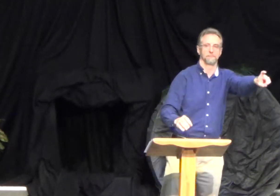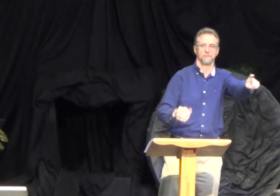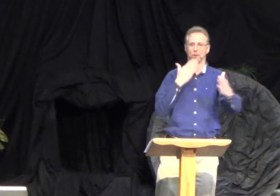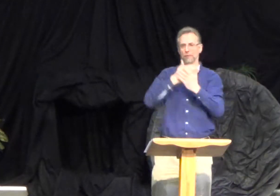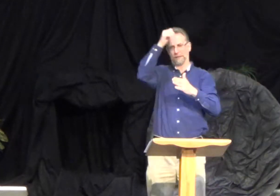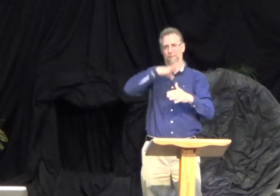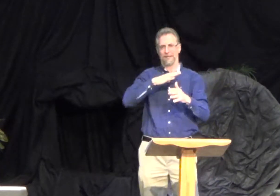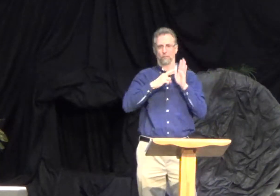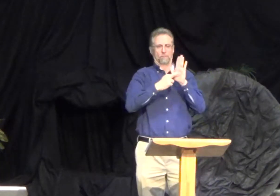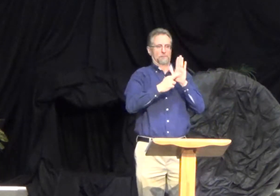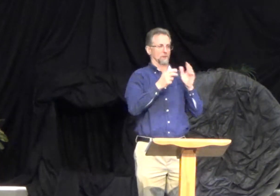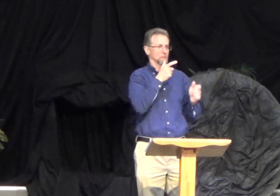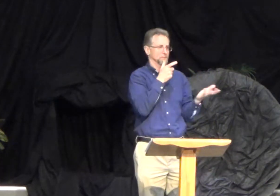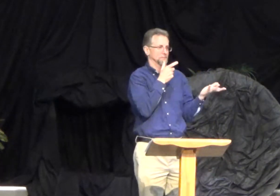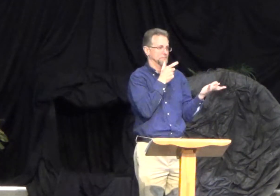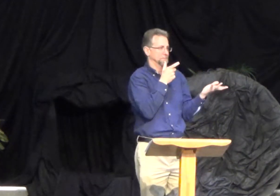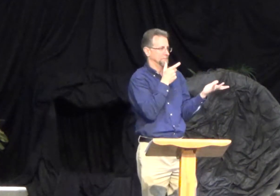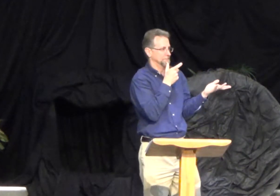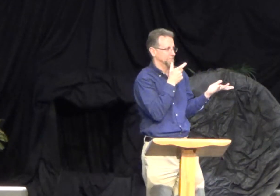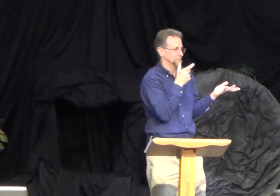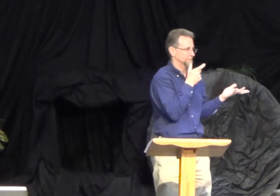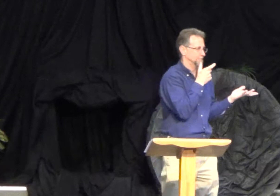So the question is, who is this noble?